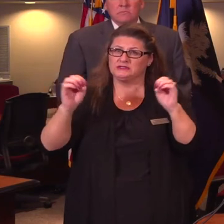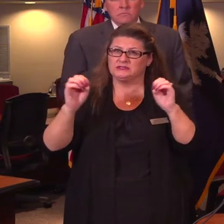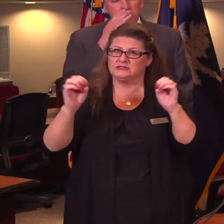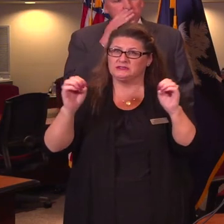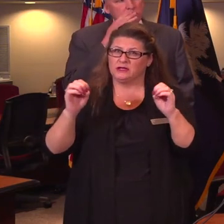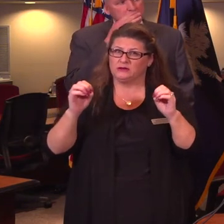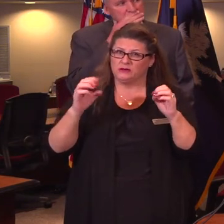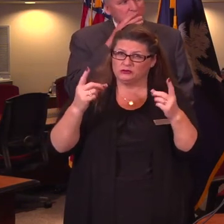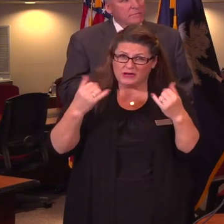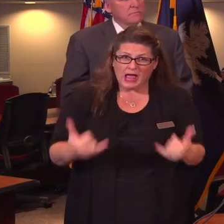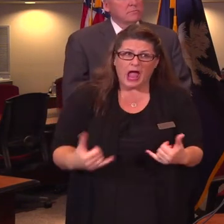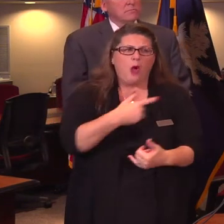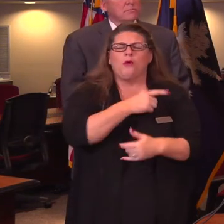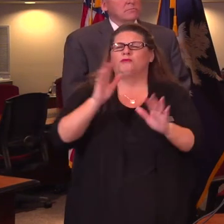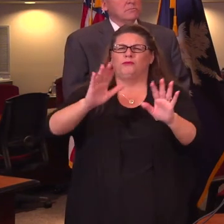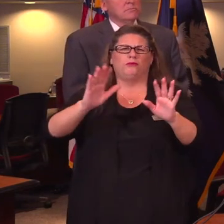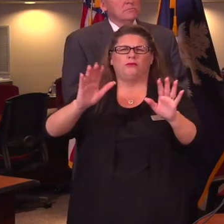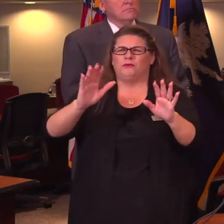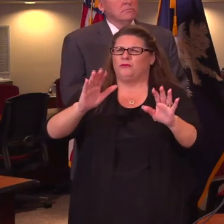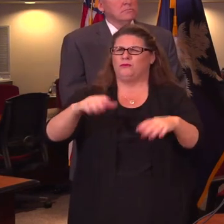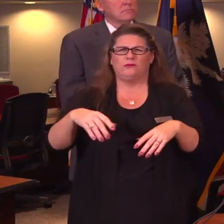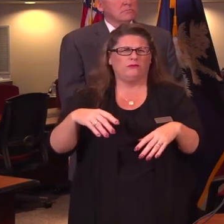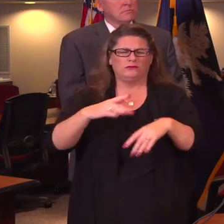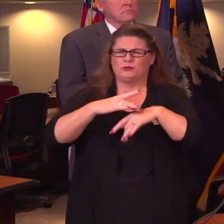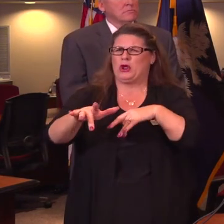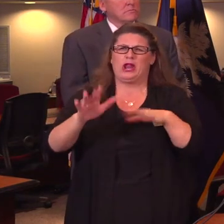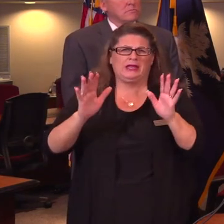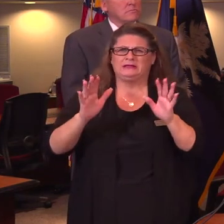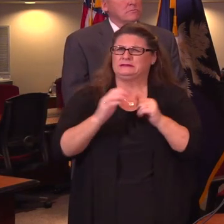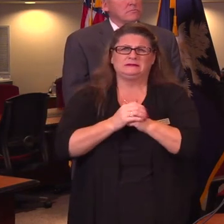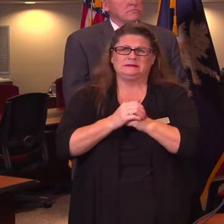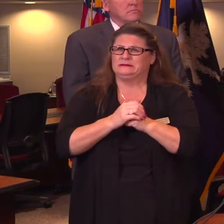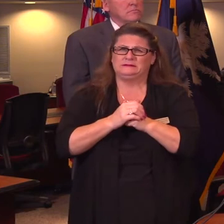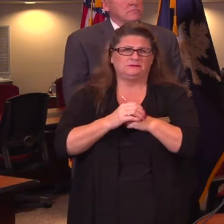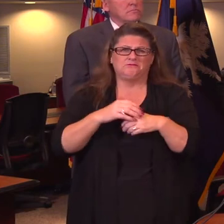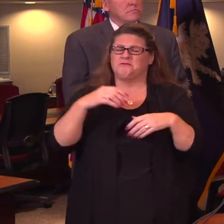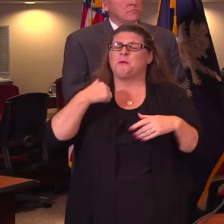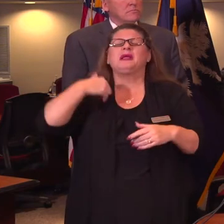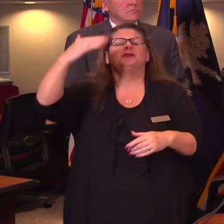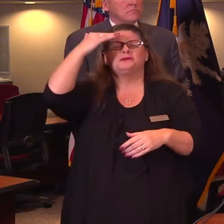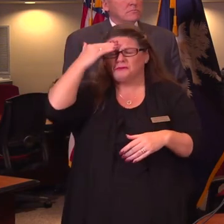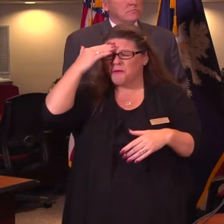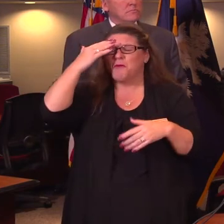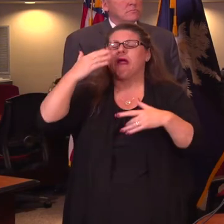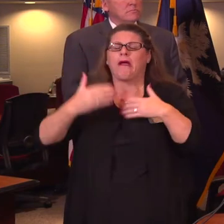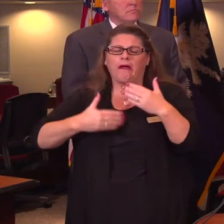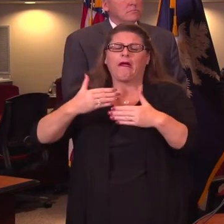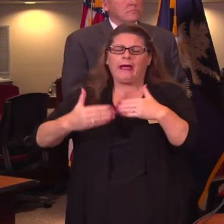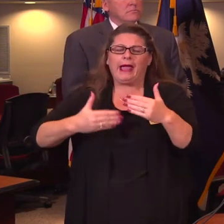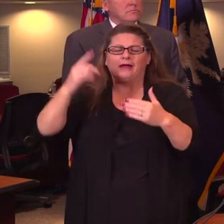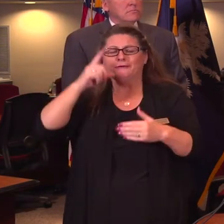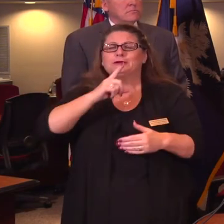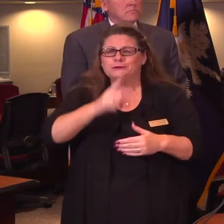too early at this point? It's too early for that. This is going precisely as we believed it would. We, as I